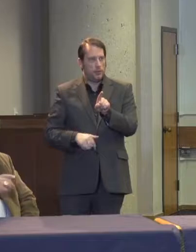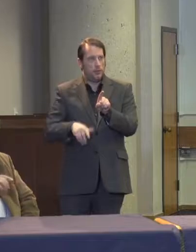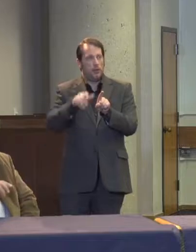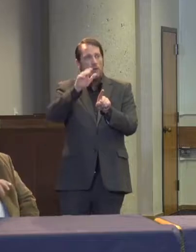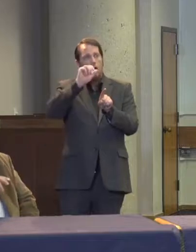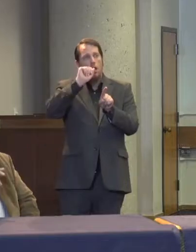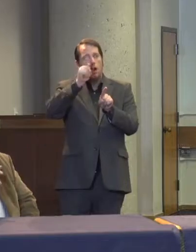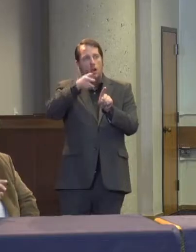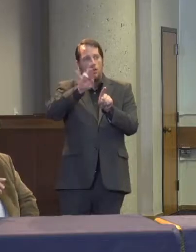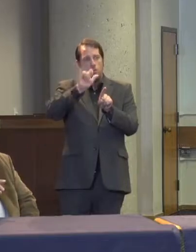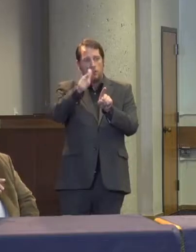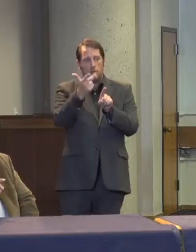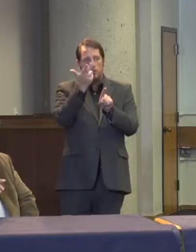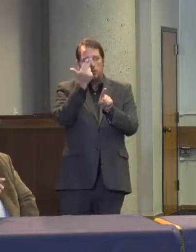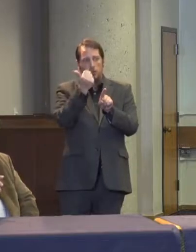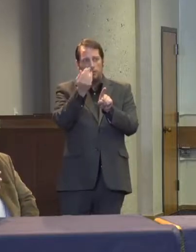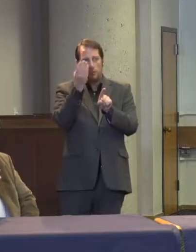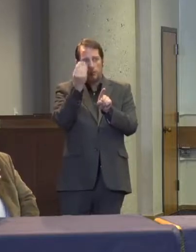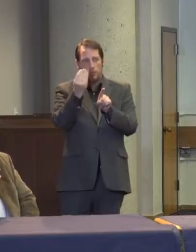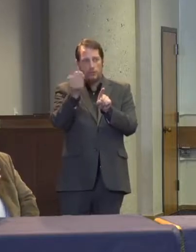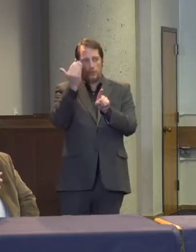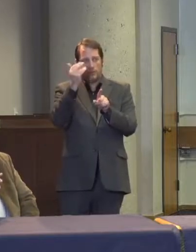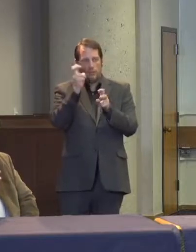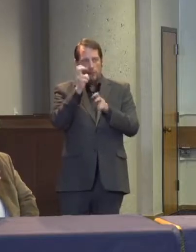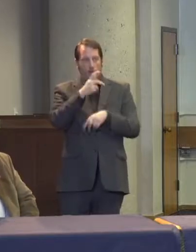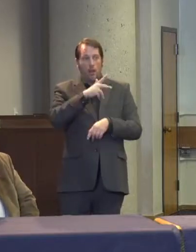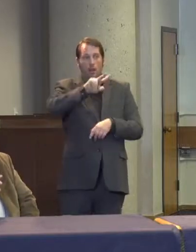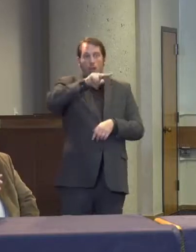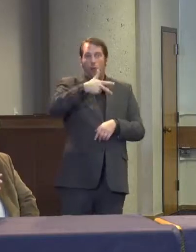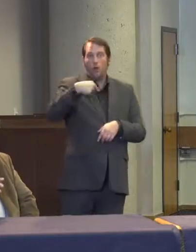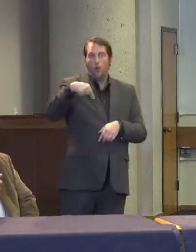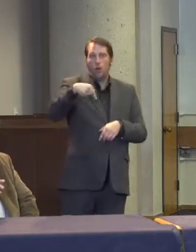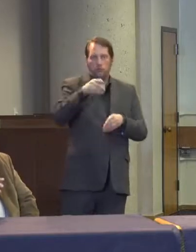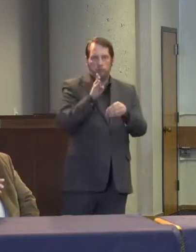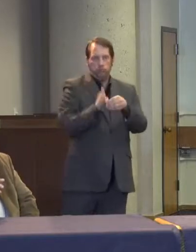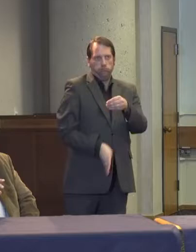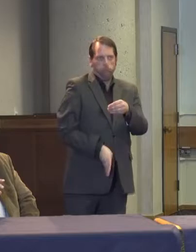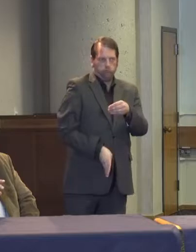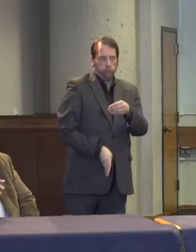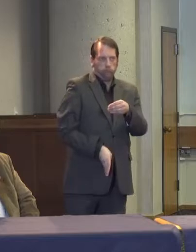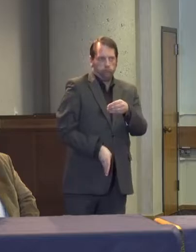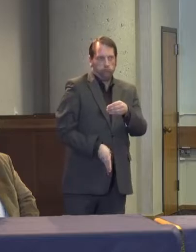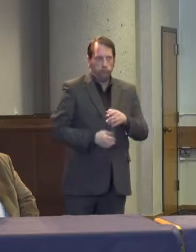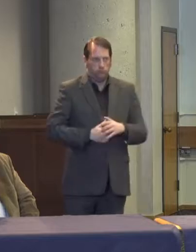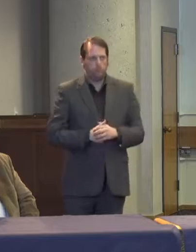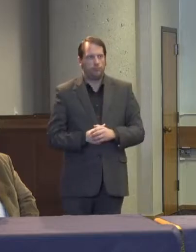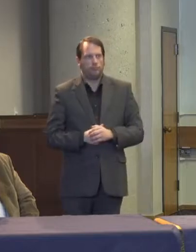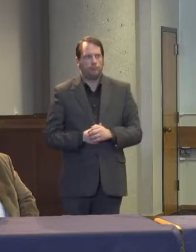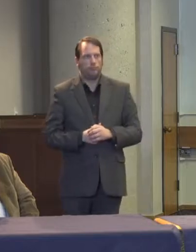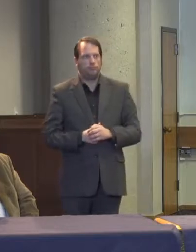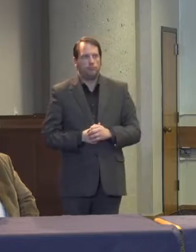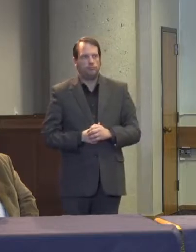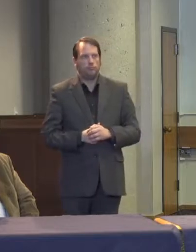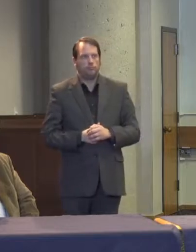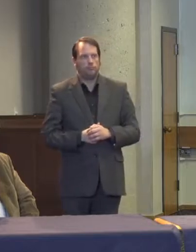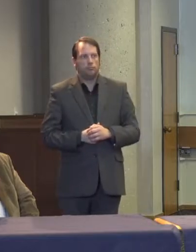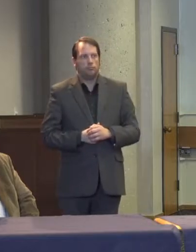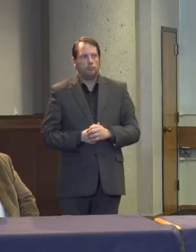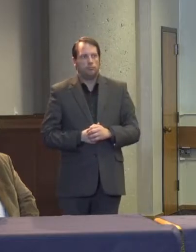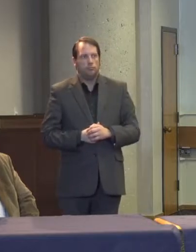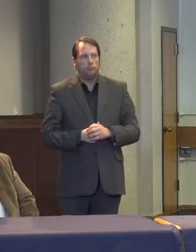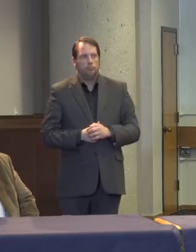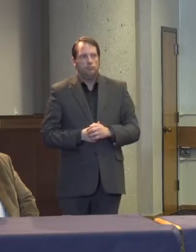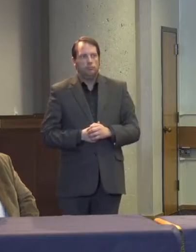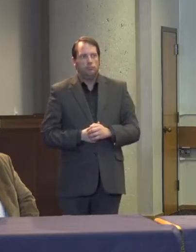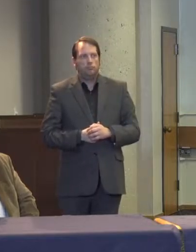third marking period. I do want to point out that about 75% of the school year was accomplished before this happened. I